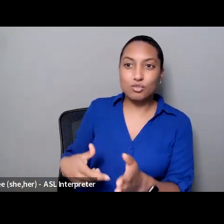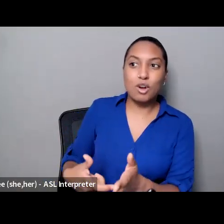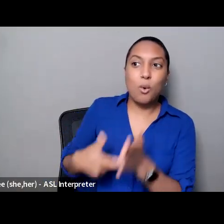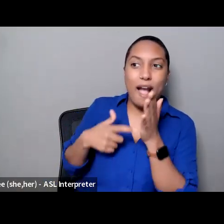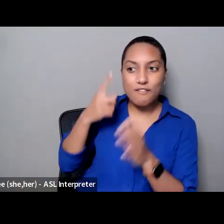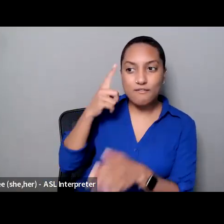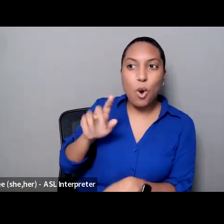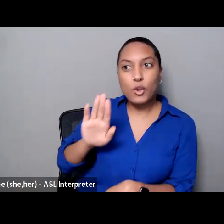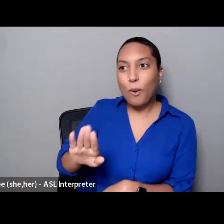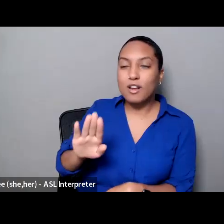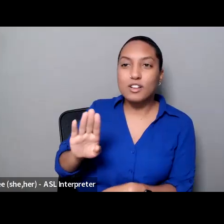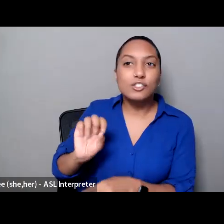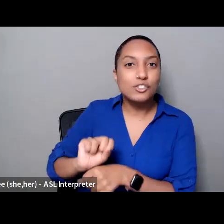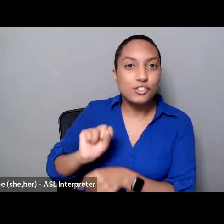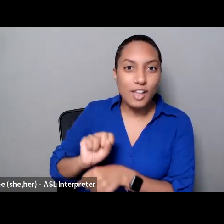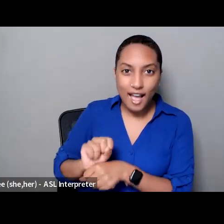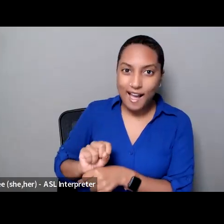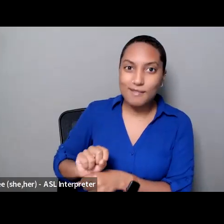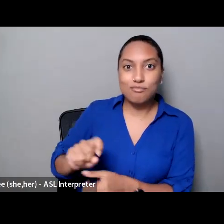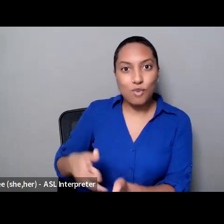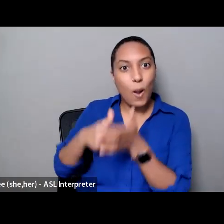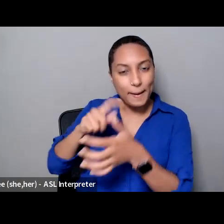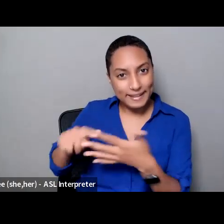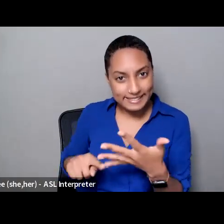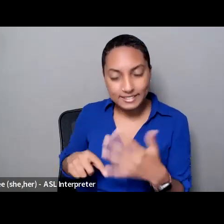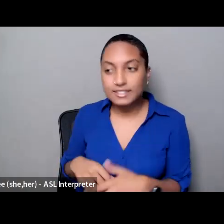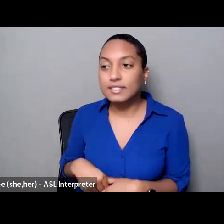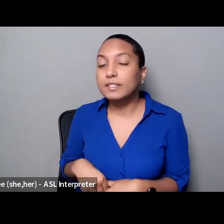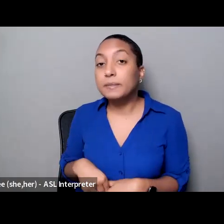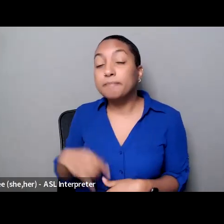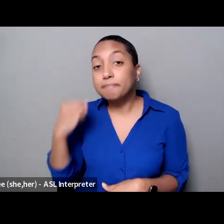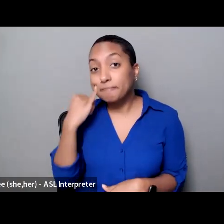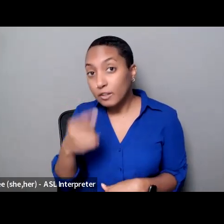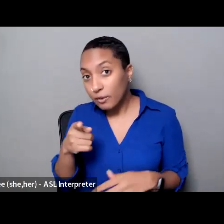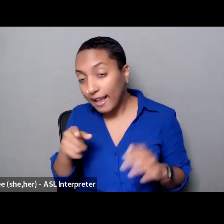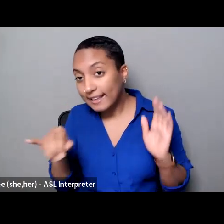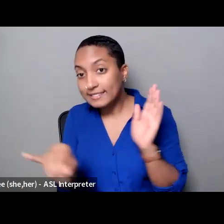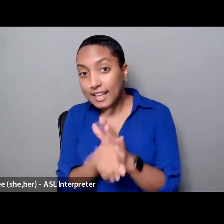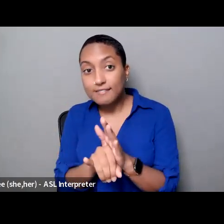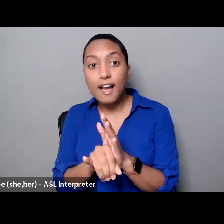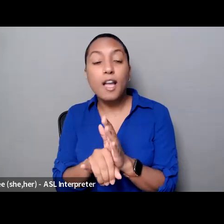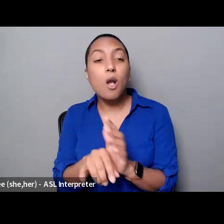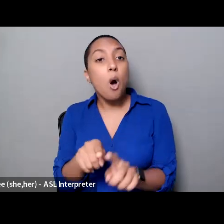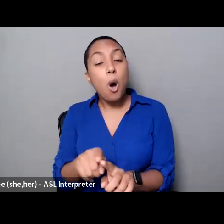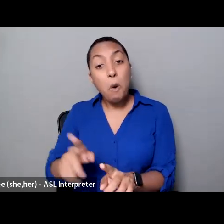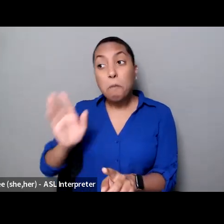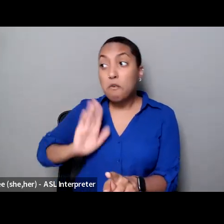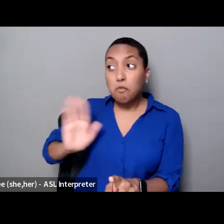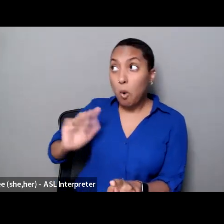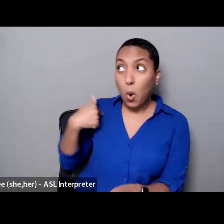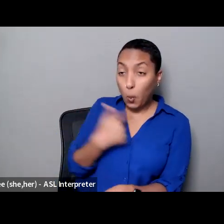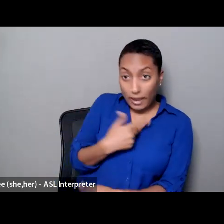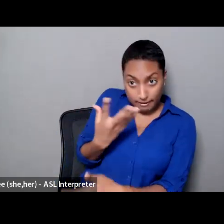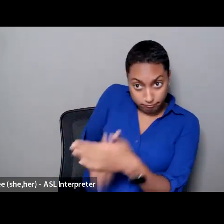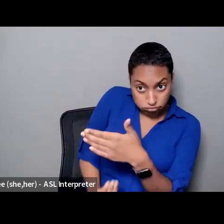only because of recruitment efforts. If you're identifying a diverse component that you haven't had in the past, you may have to spend some